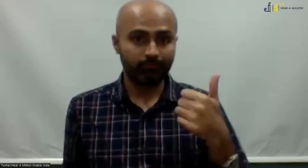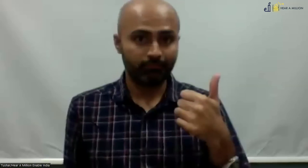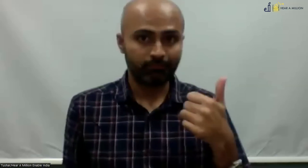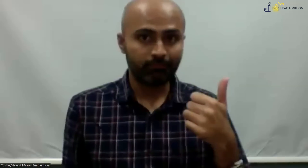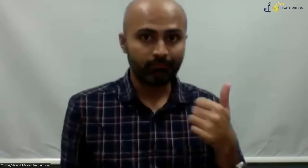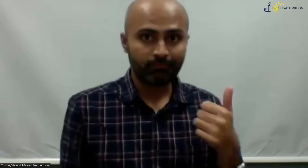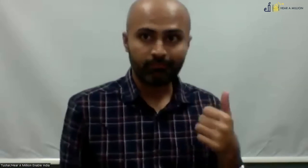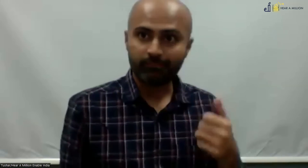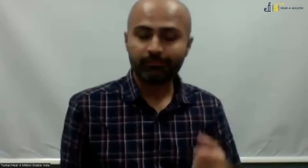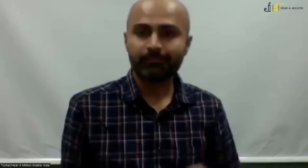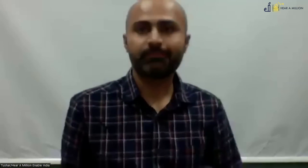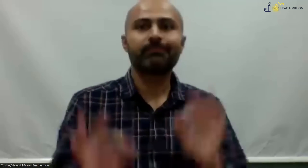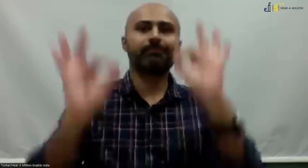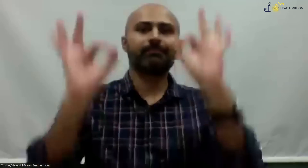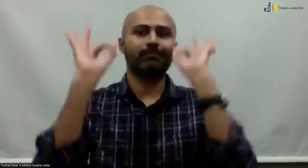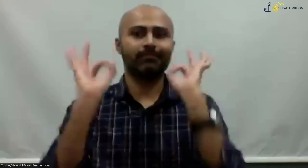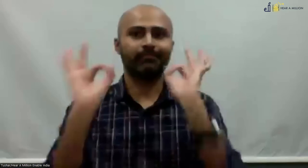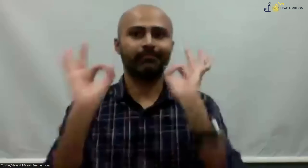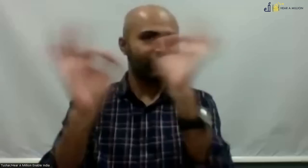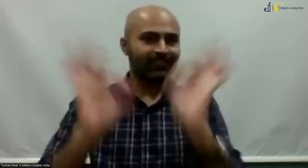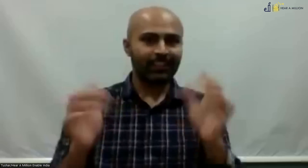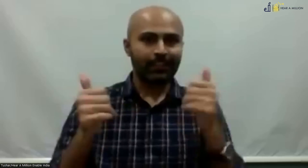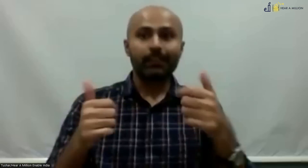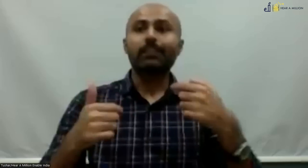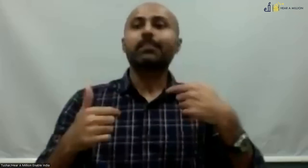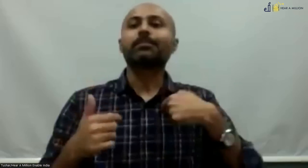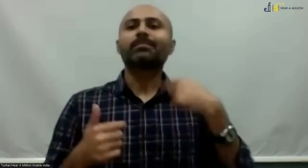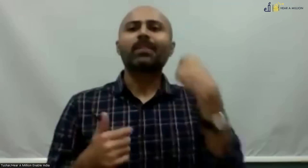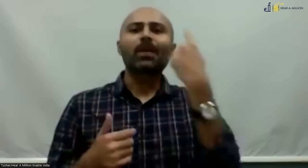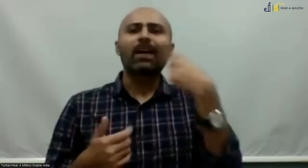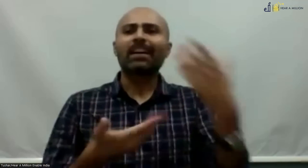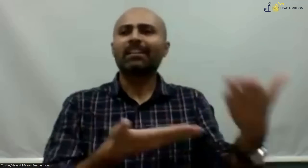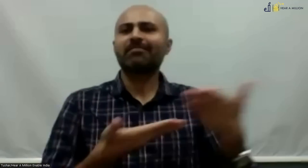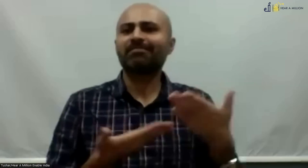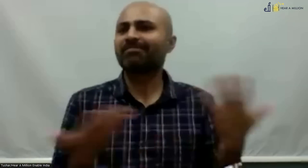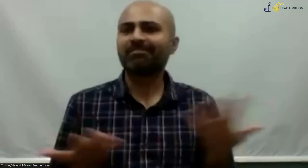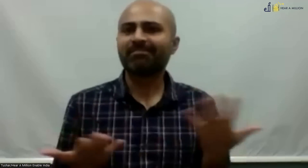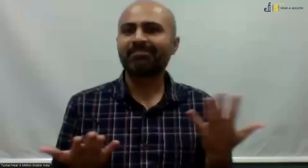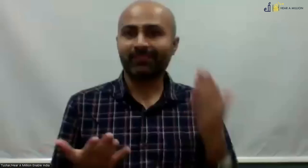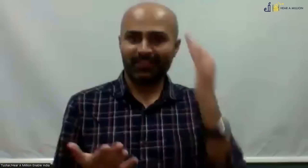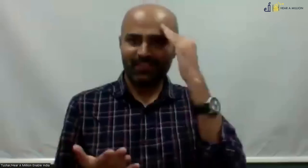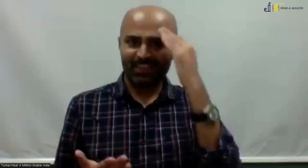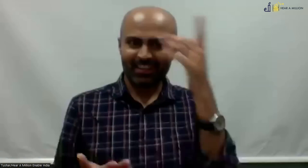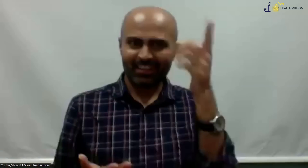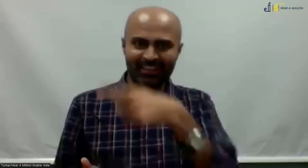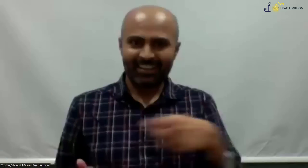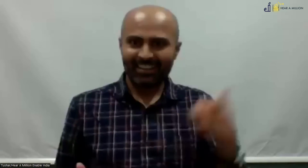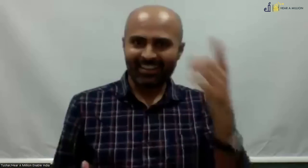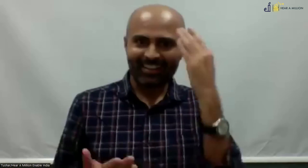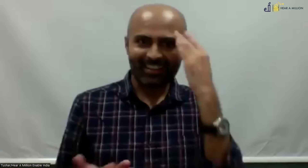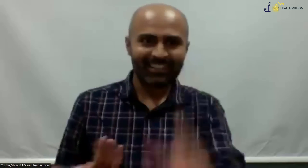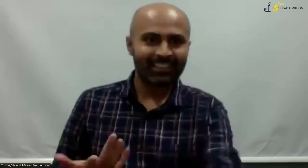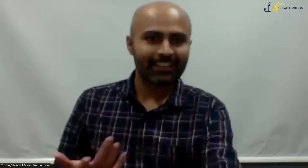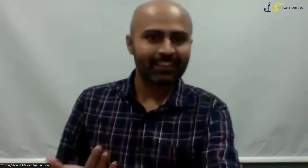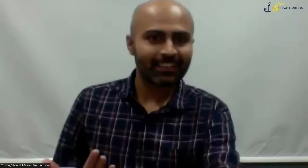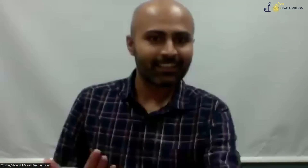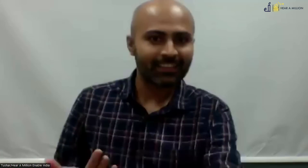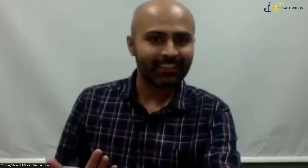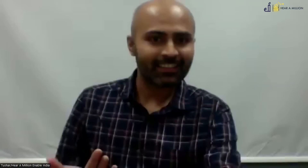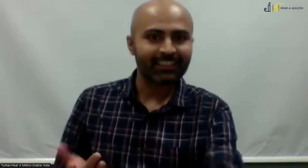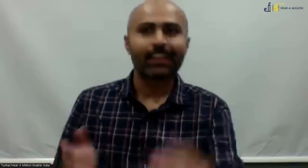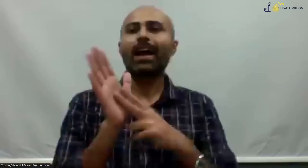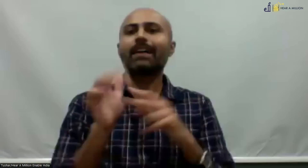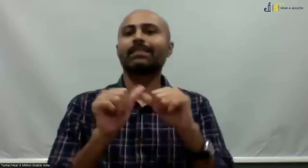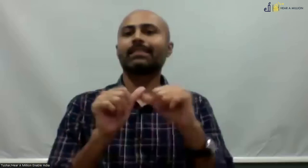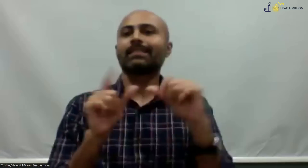Sorry, there is a request that all of you please keep your mics on mute. So the first person we want to welcome, do you